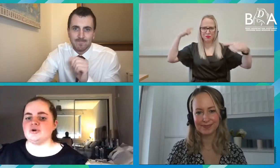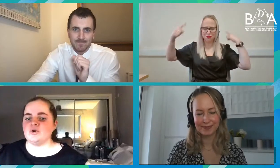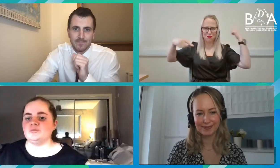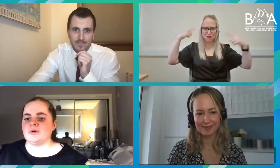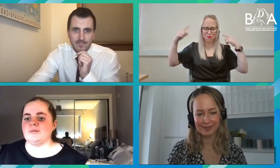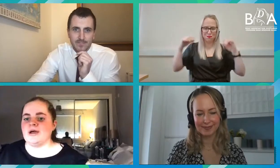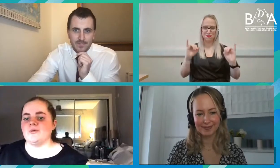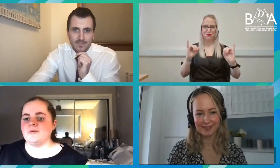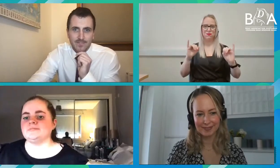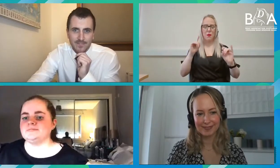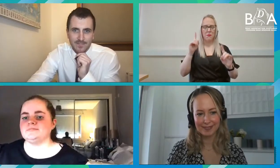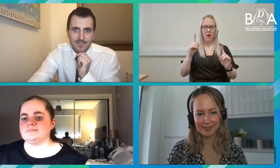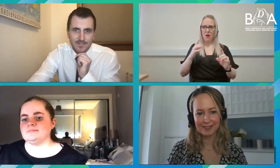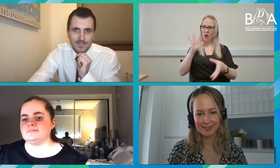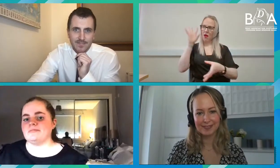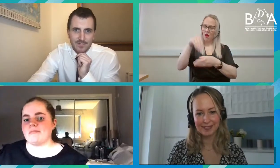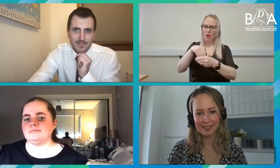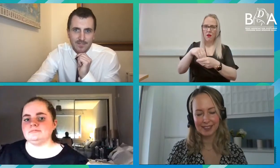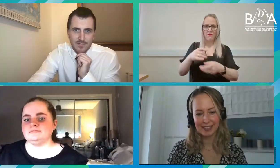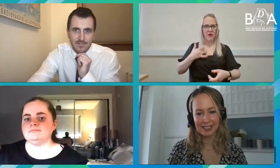I actually coped quite well.